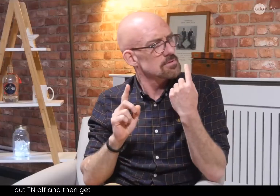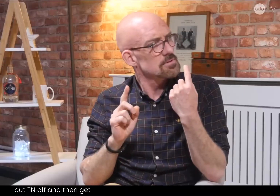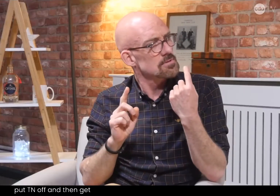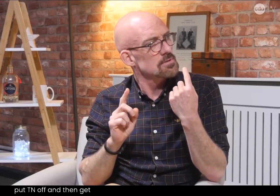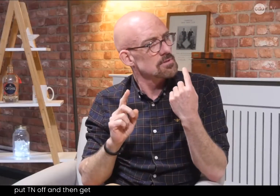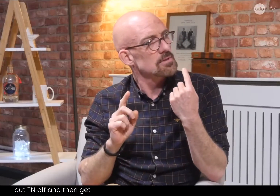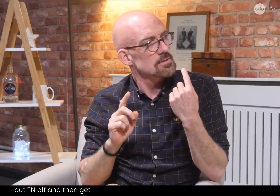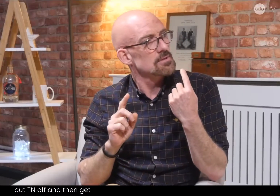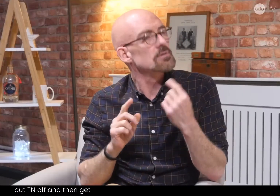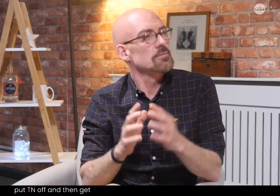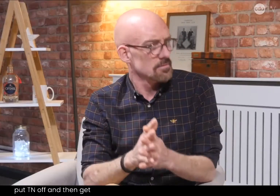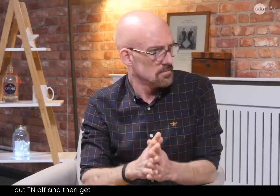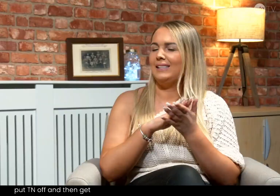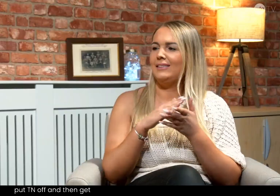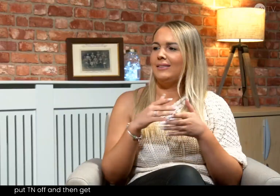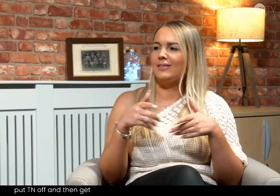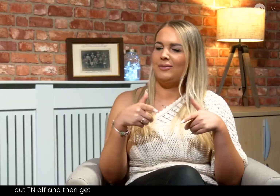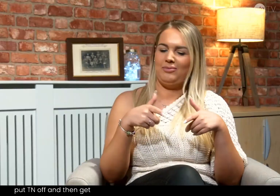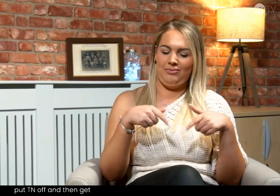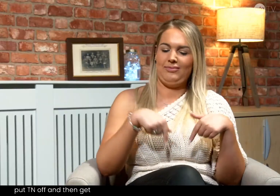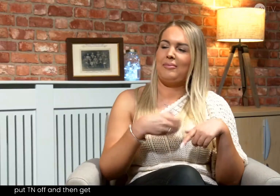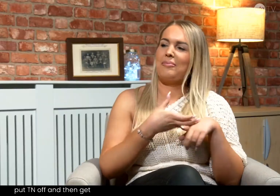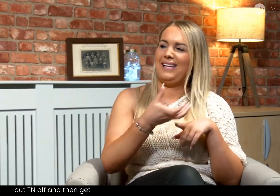the second. Okay, so what was the first then?